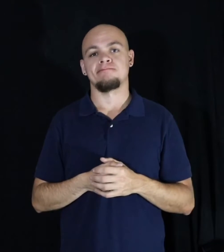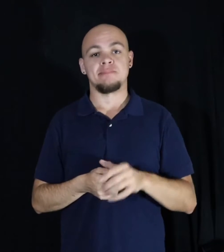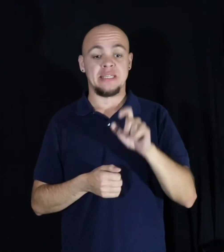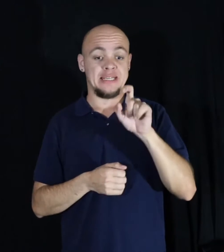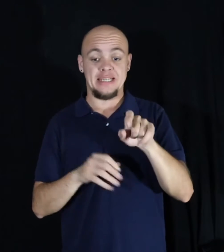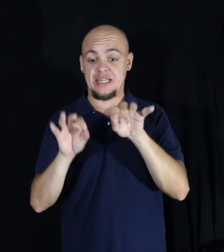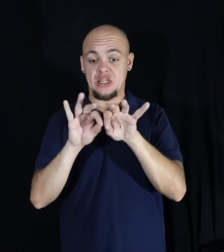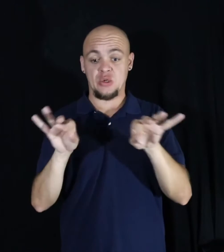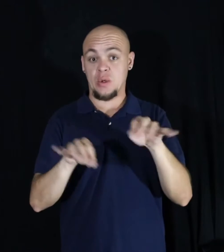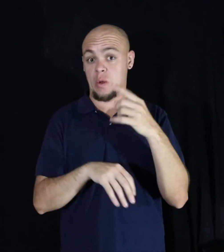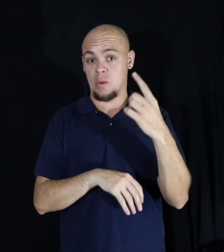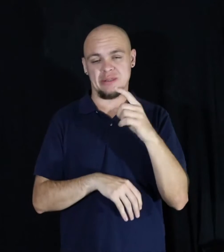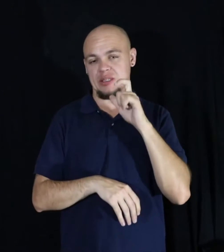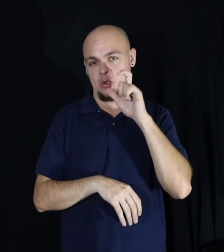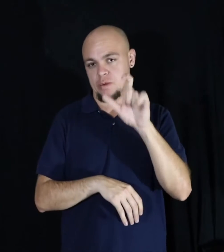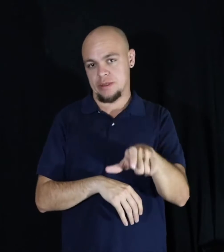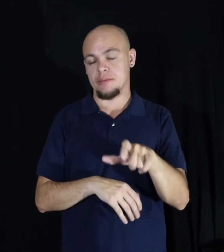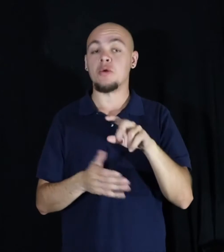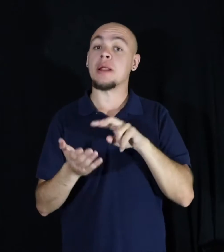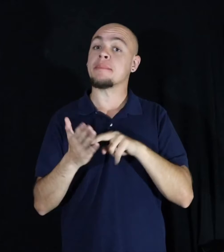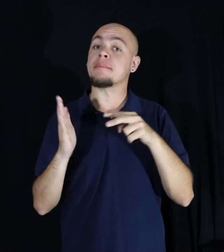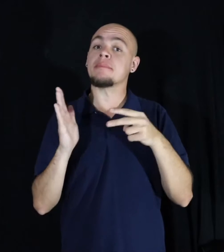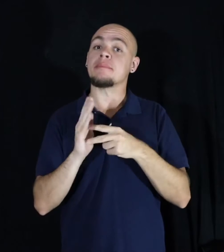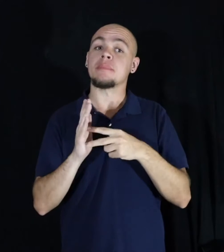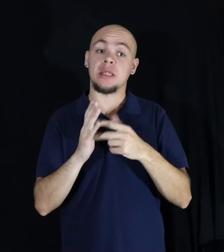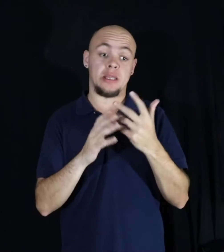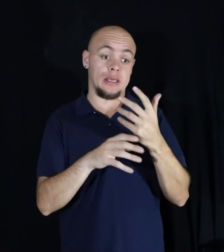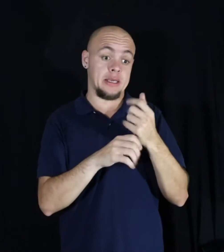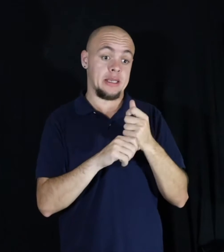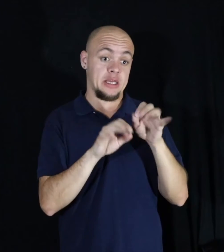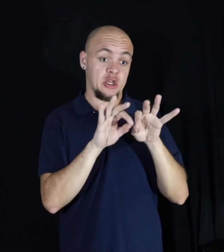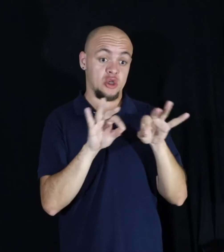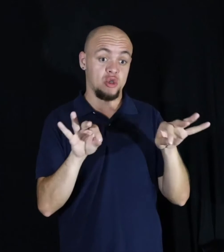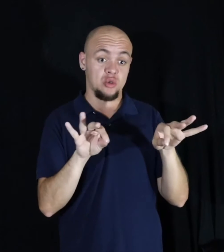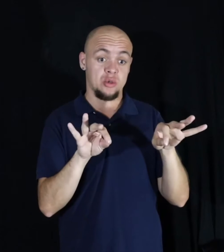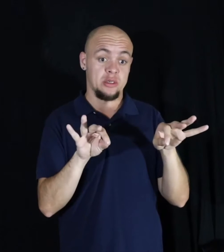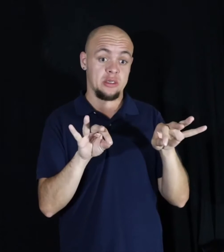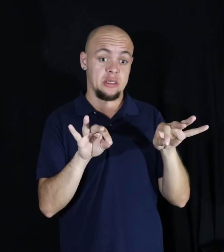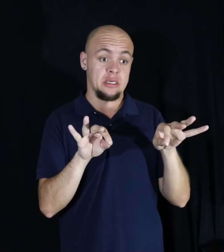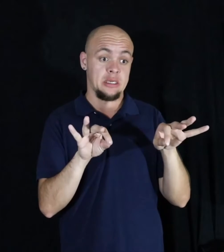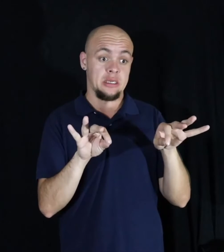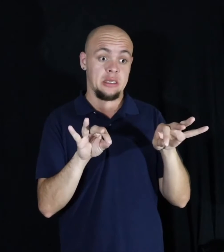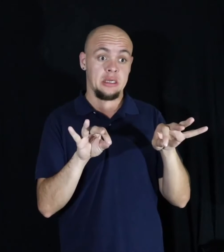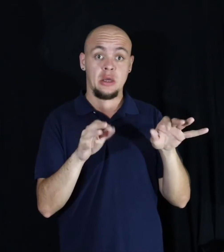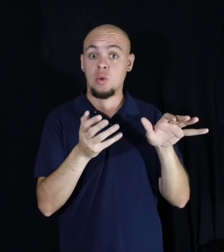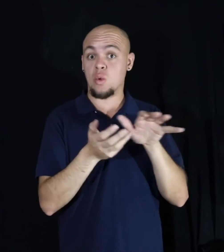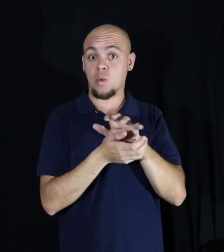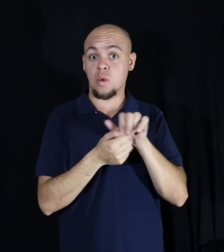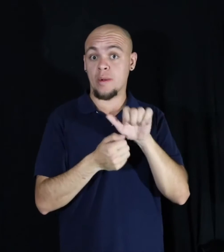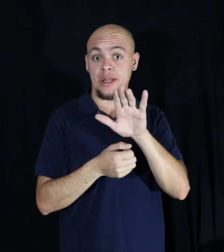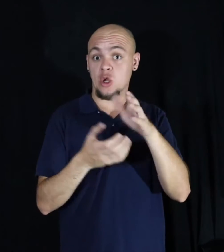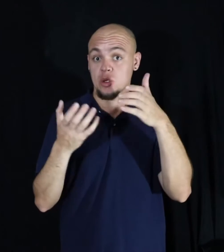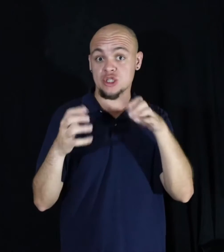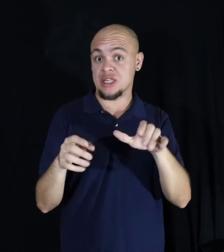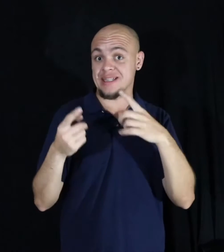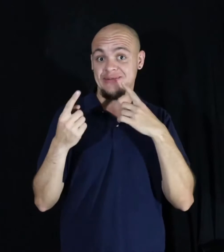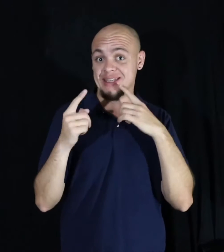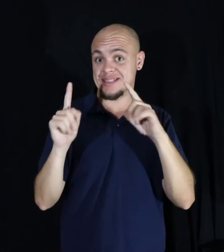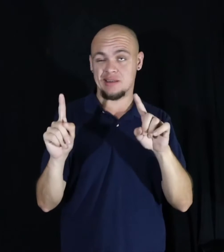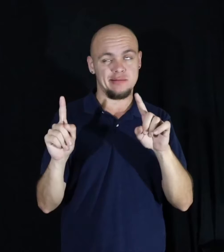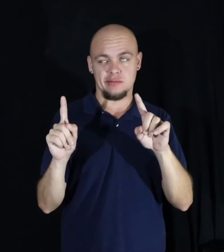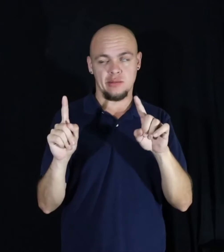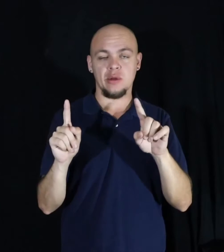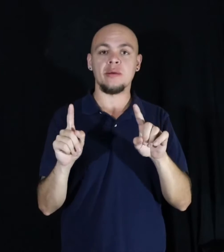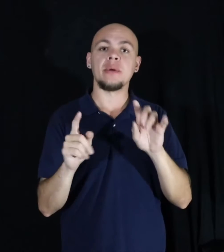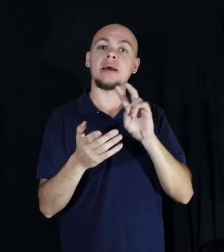degree. When I say this, I don't mean that getting a degree is going to ruin every chance you have at success. But I also don't mean that